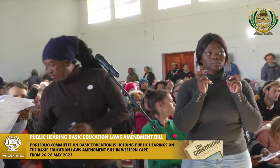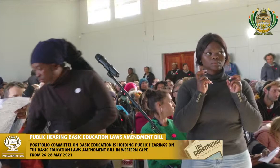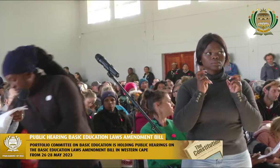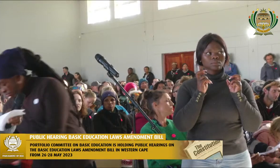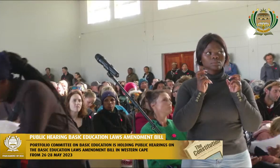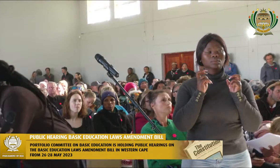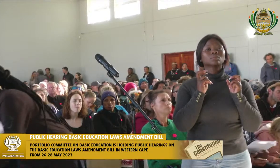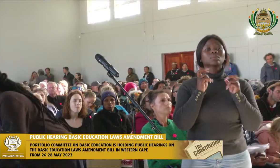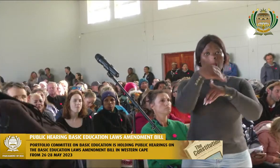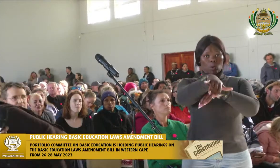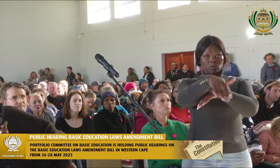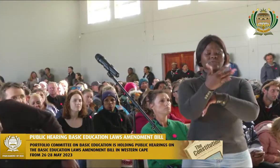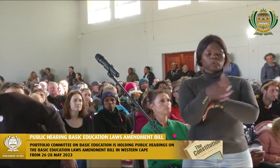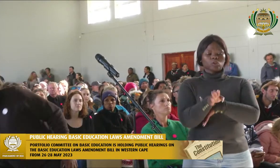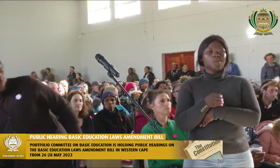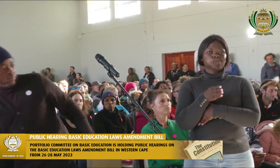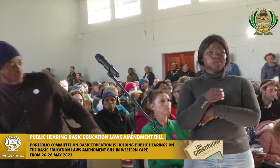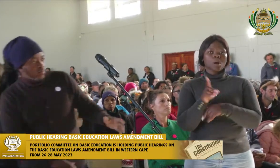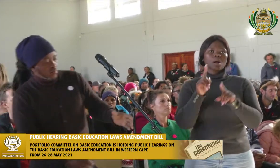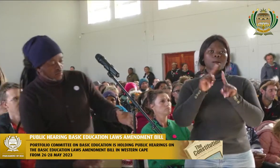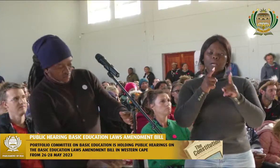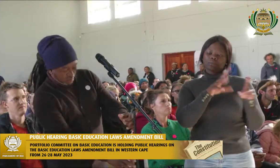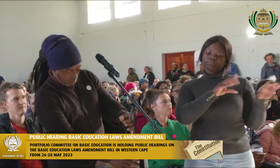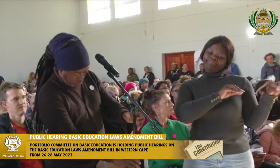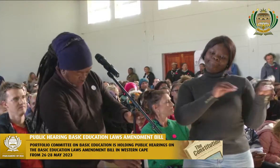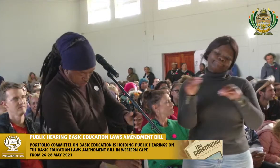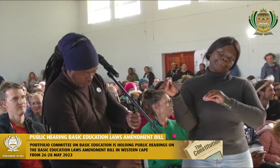it was outside, they took it,